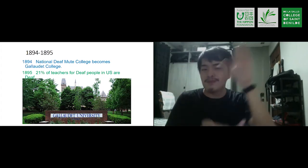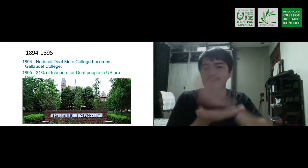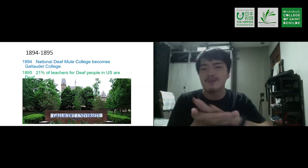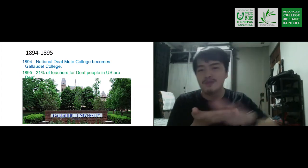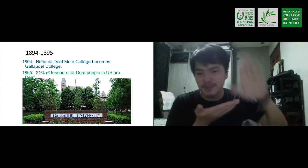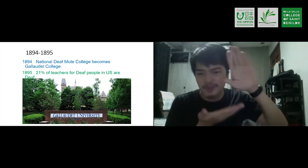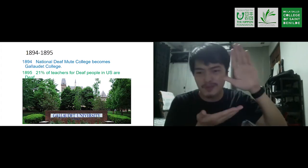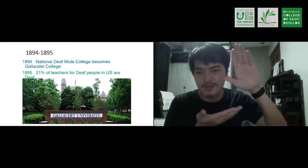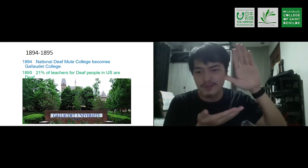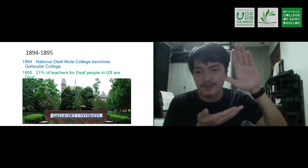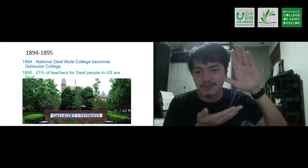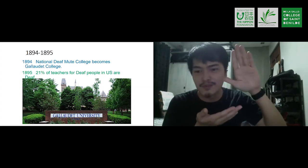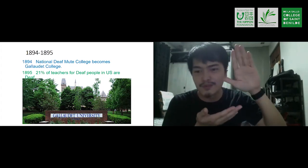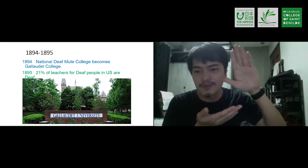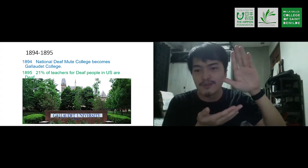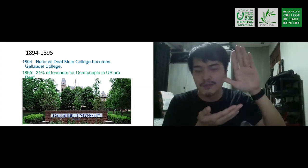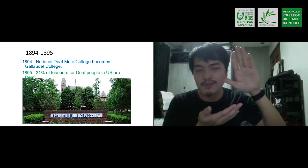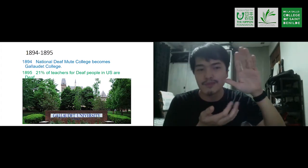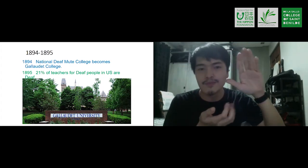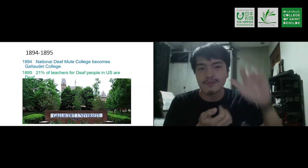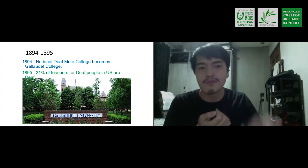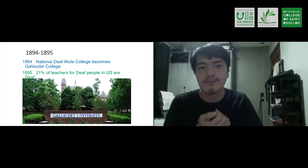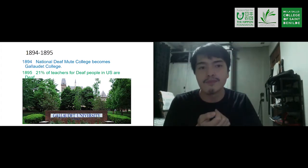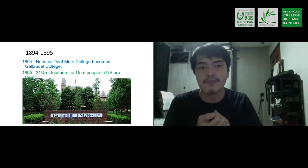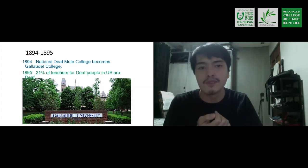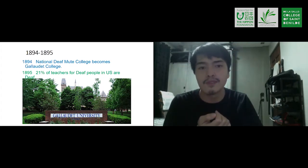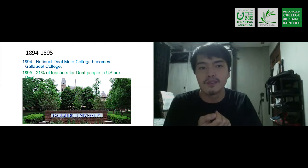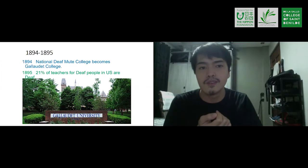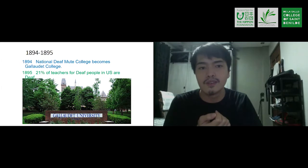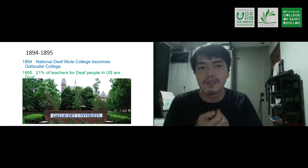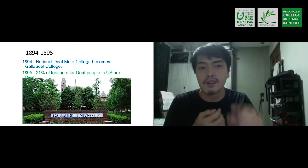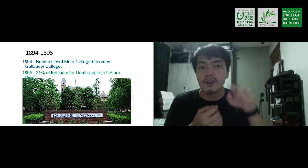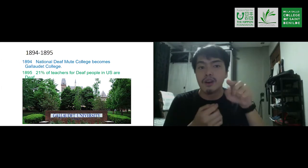was changed to Gallaudet College.